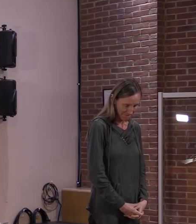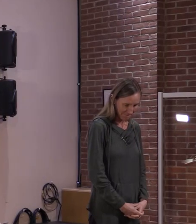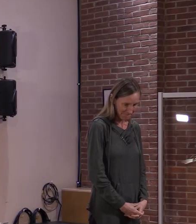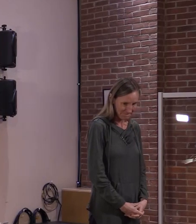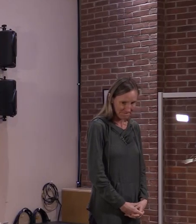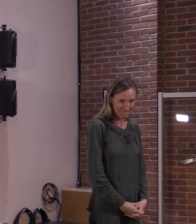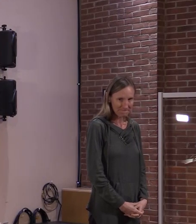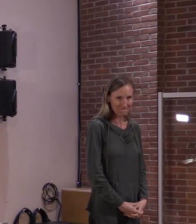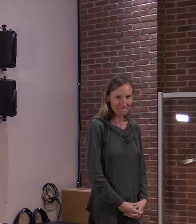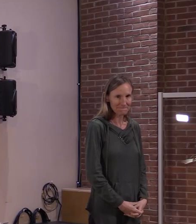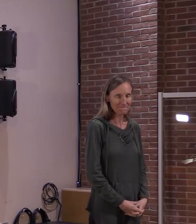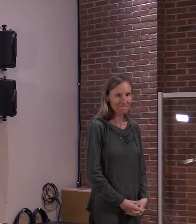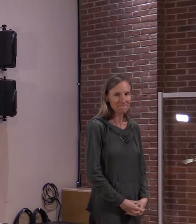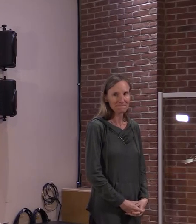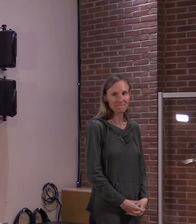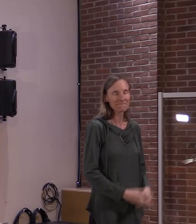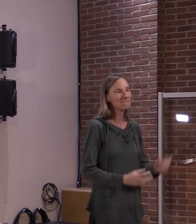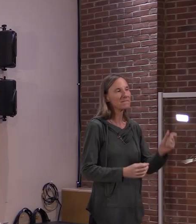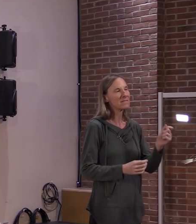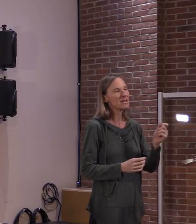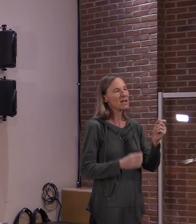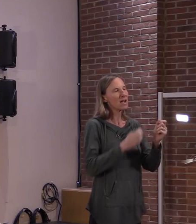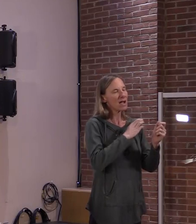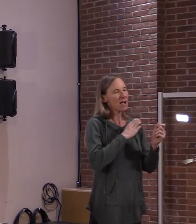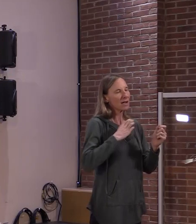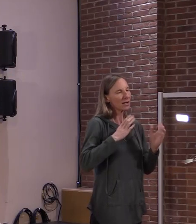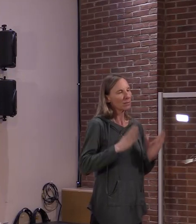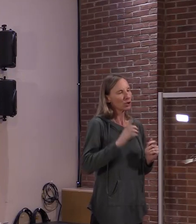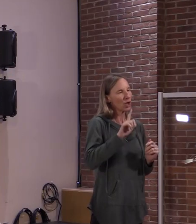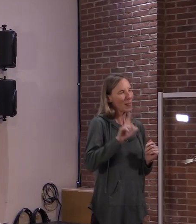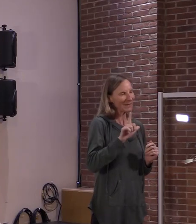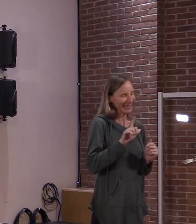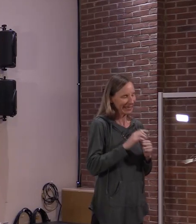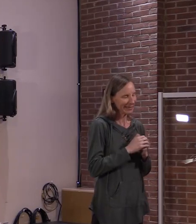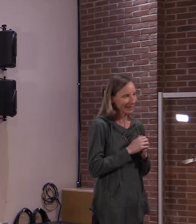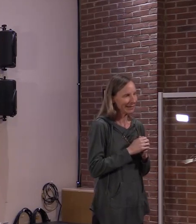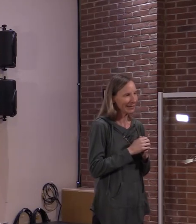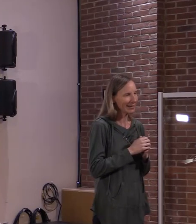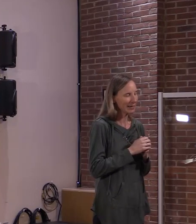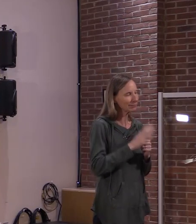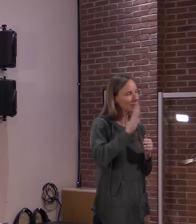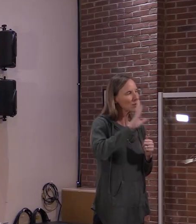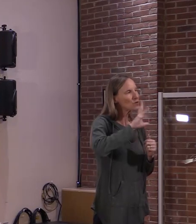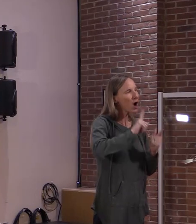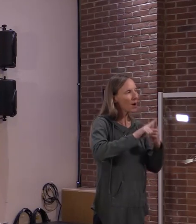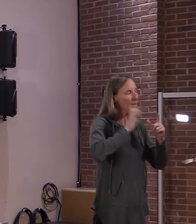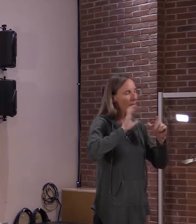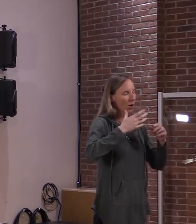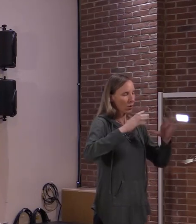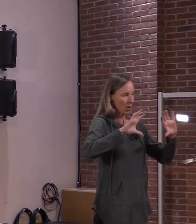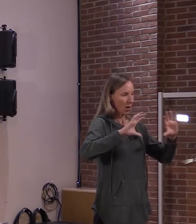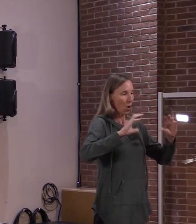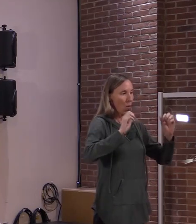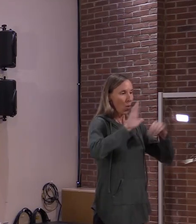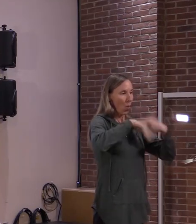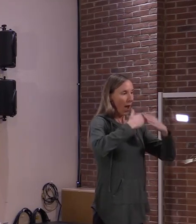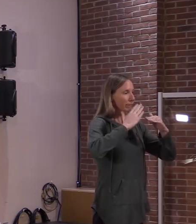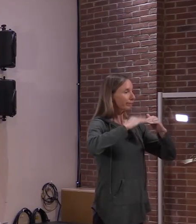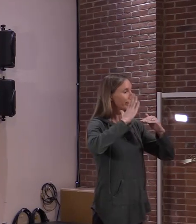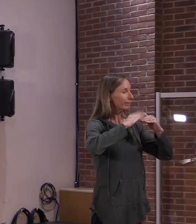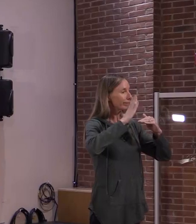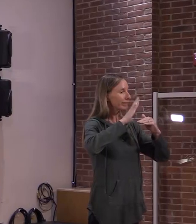Magazine. Hey, Commissioner Levine, I had a few questions about herd immunity. I know this is kind of a curious subject,